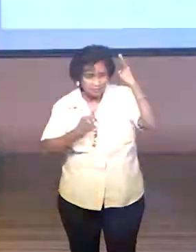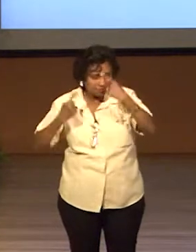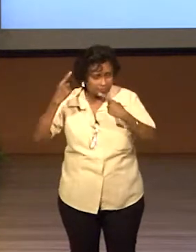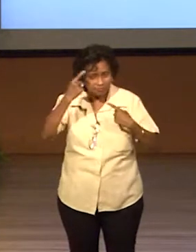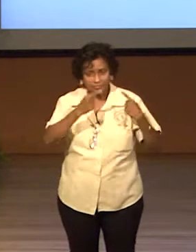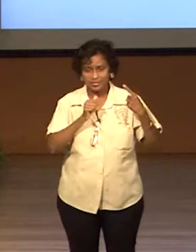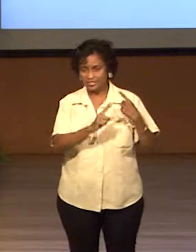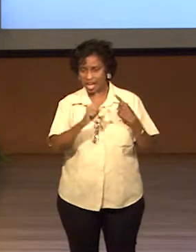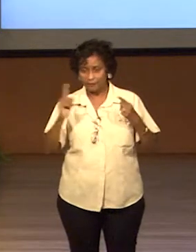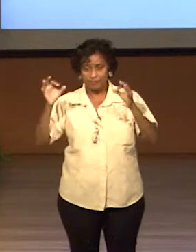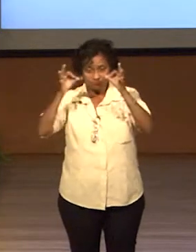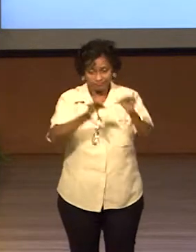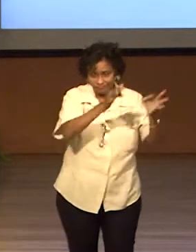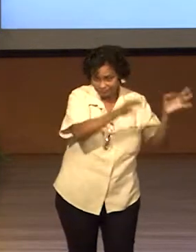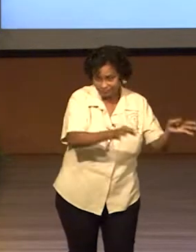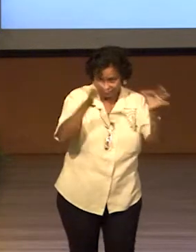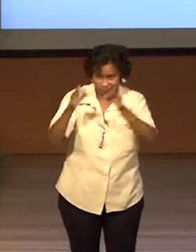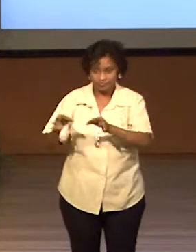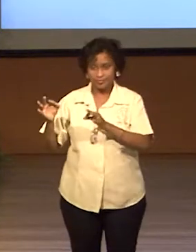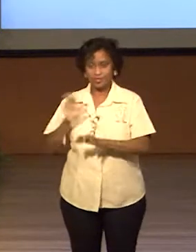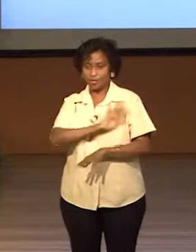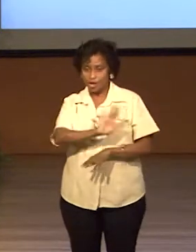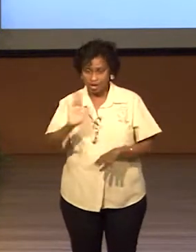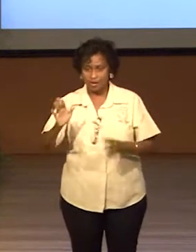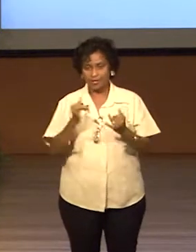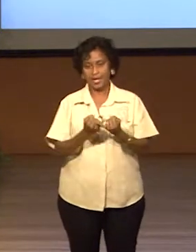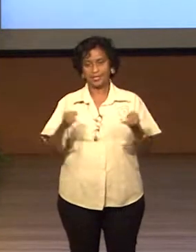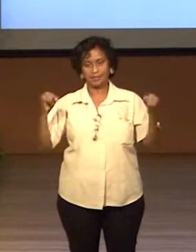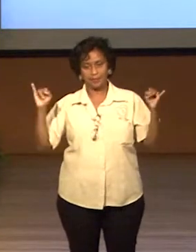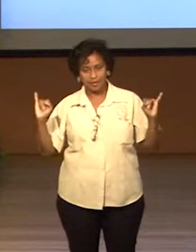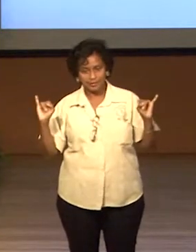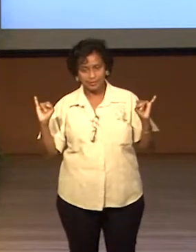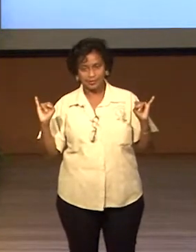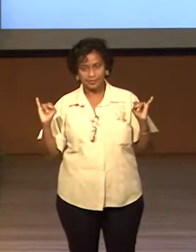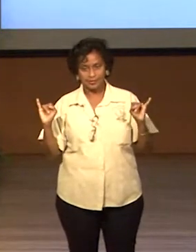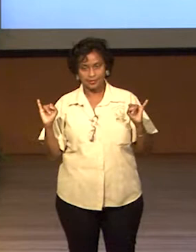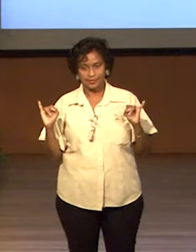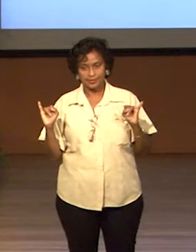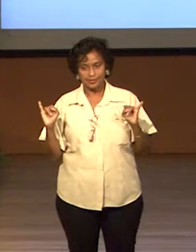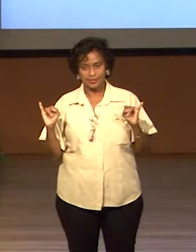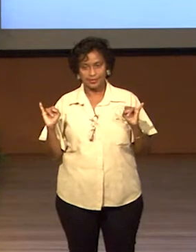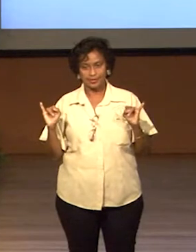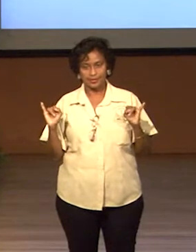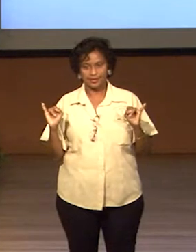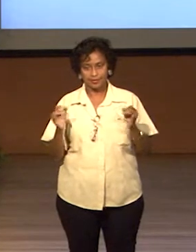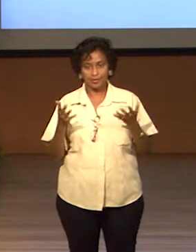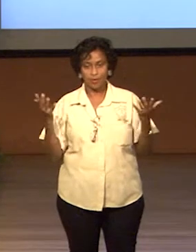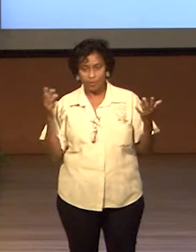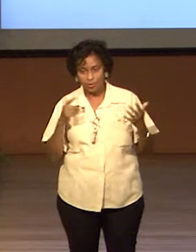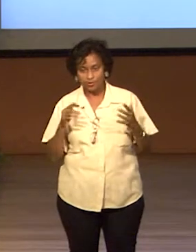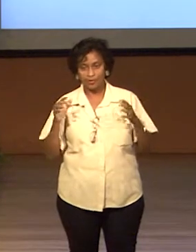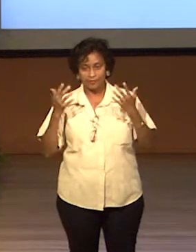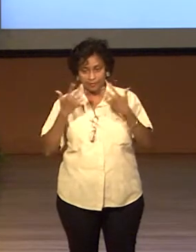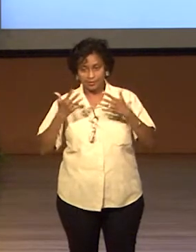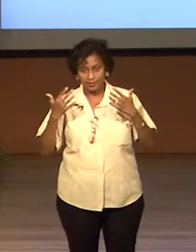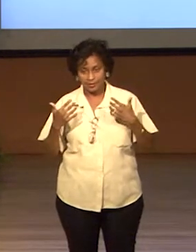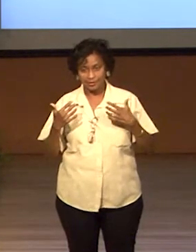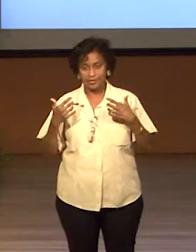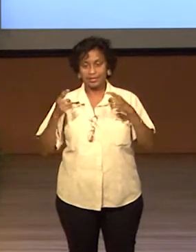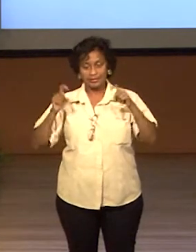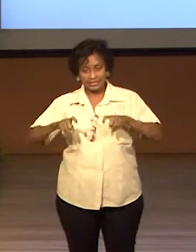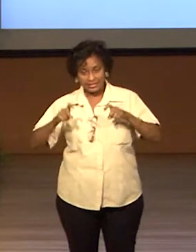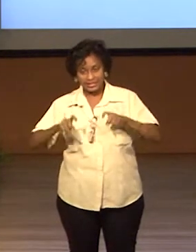to be independent, but at the same time, recognize their needs, or recognize some of their needs that might